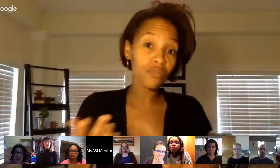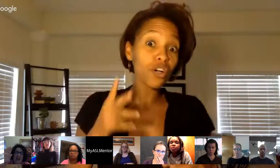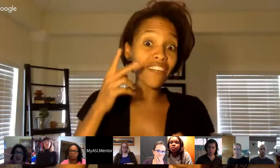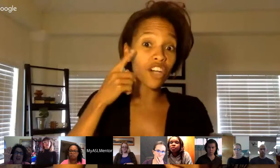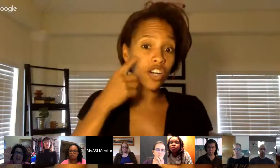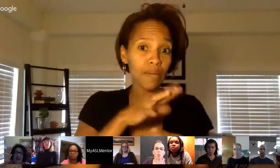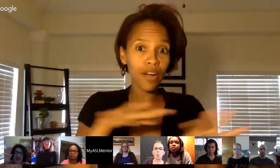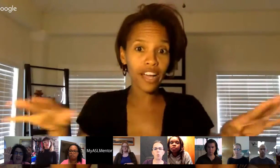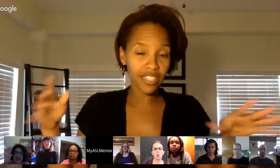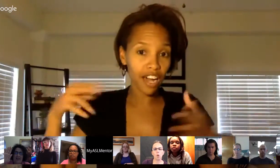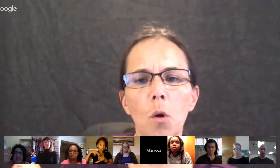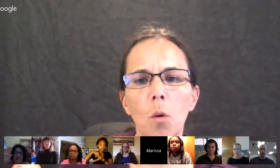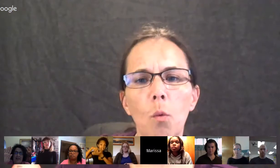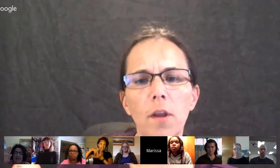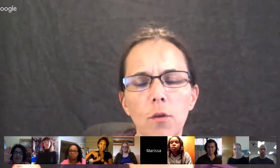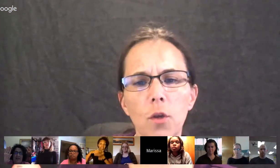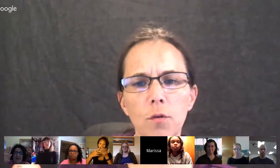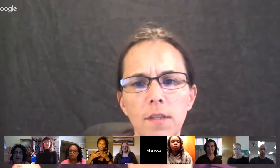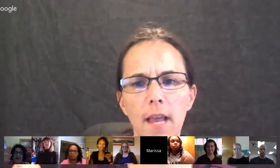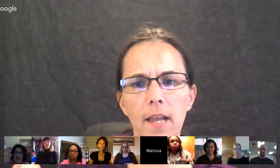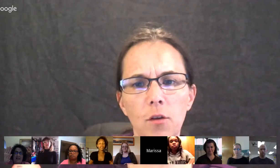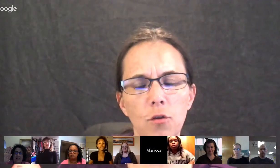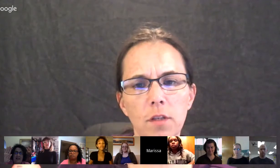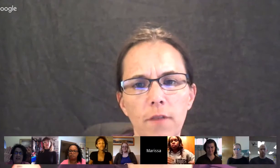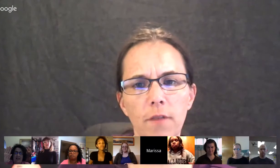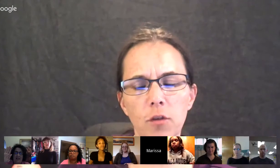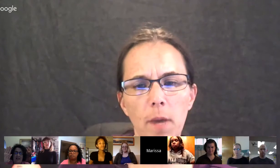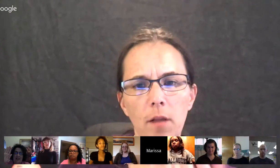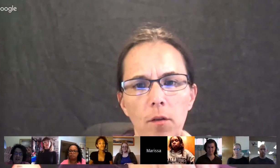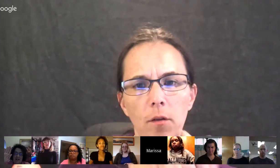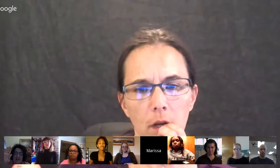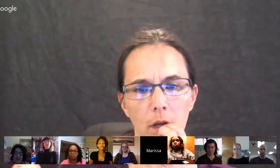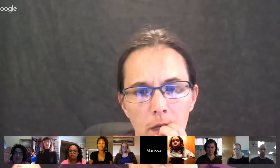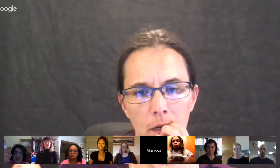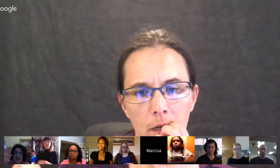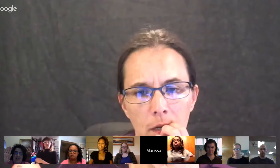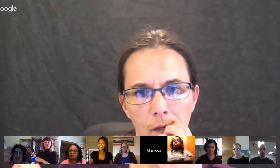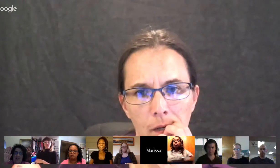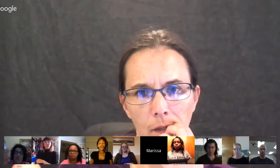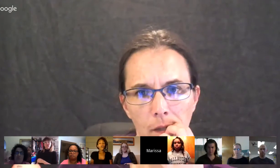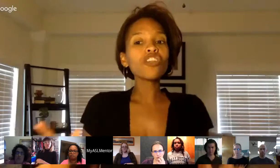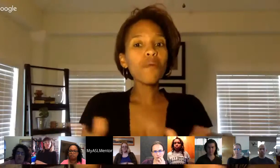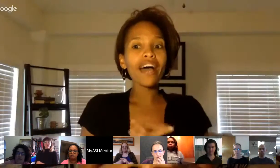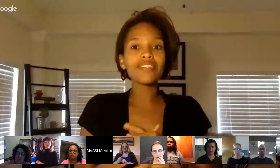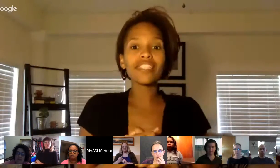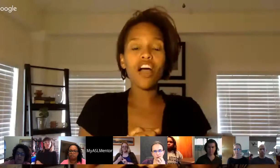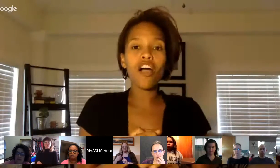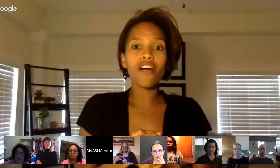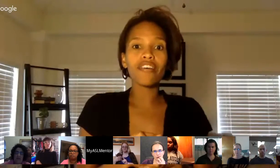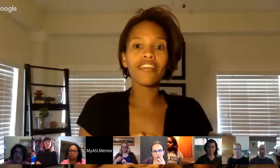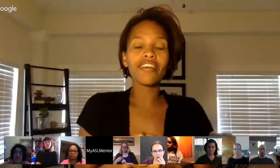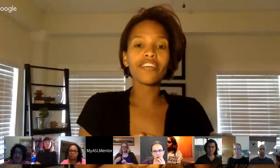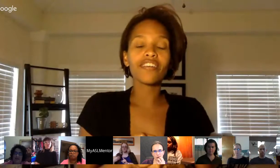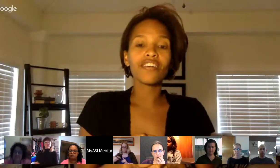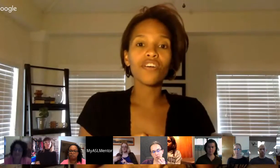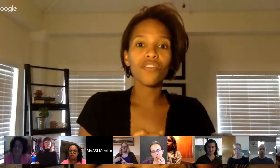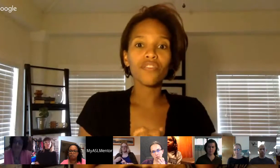you. We'll have to all keep our eyes out for this sign. What do you use then? You just finger spell, or? It all depends